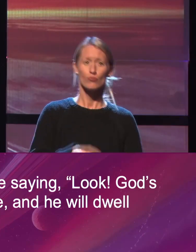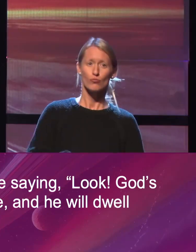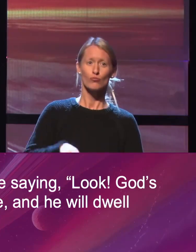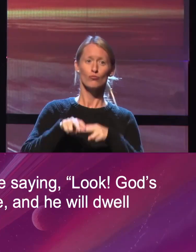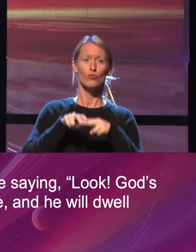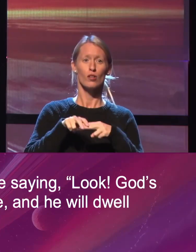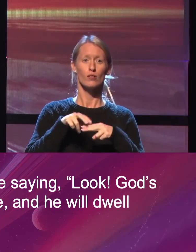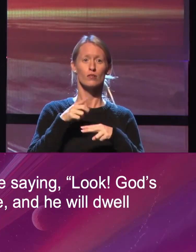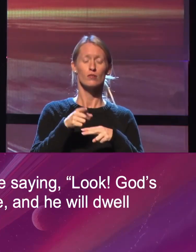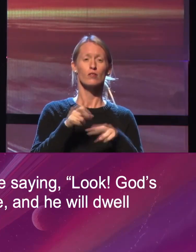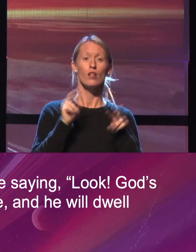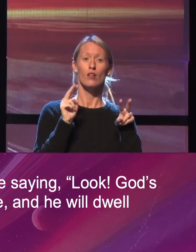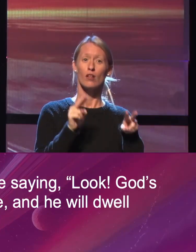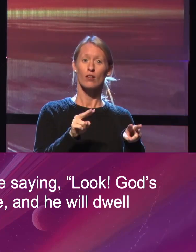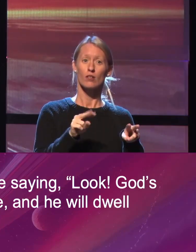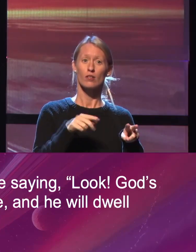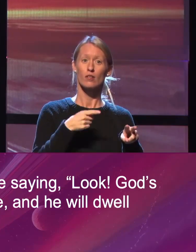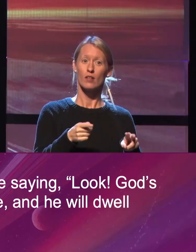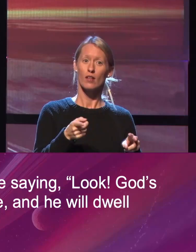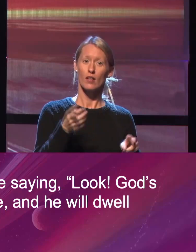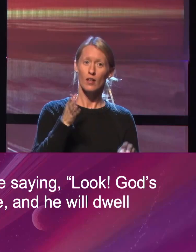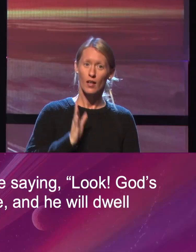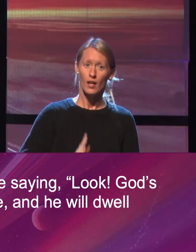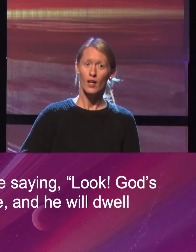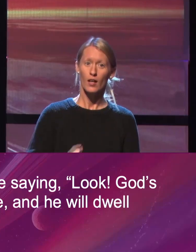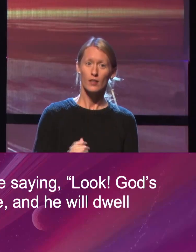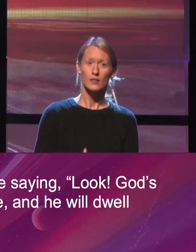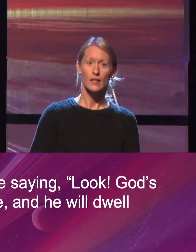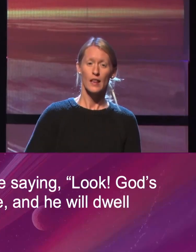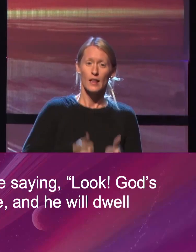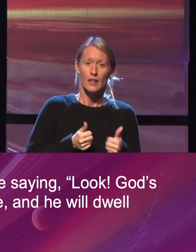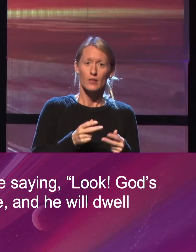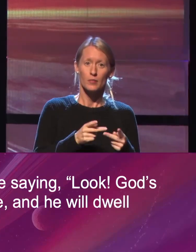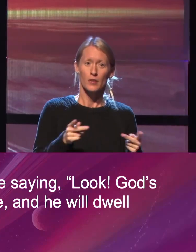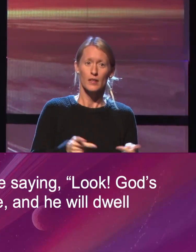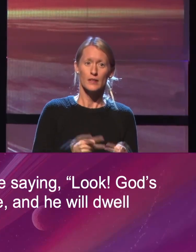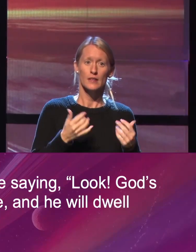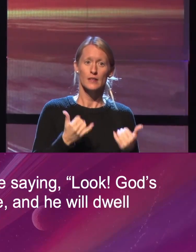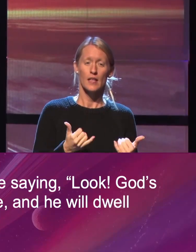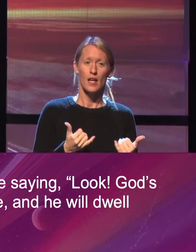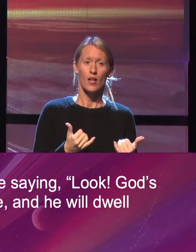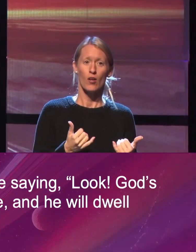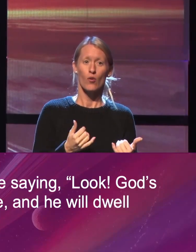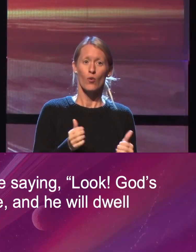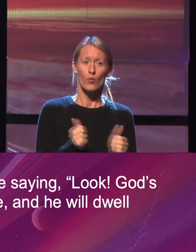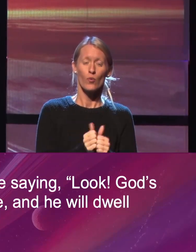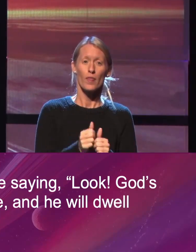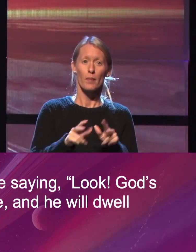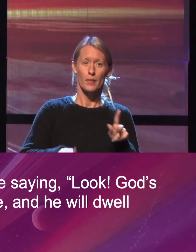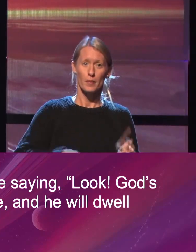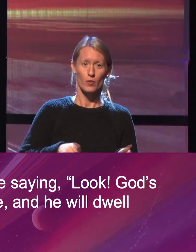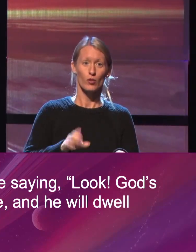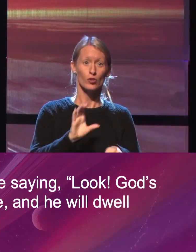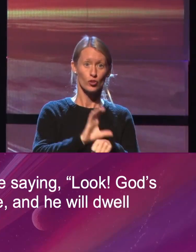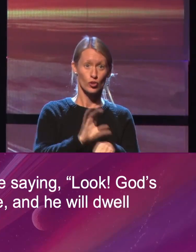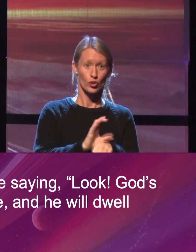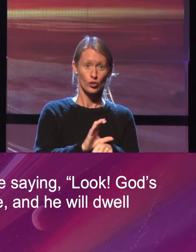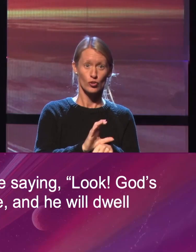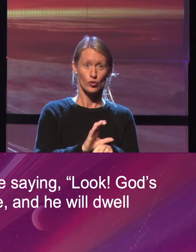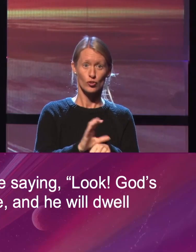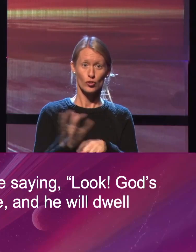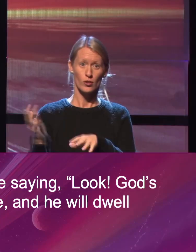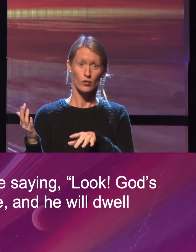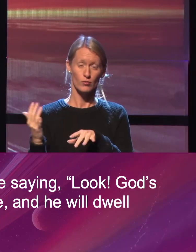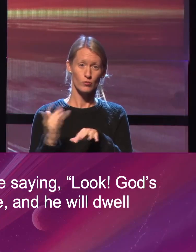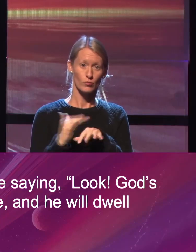is now among the people. What is God's dwelling place for John? It's the church. It's those